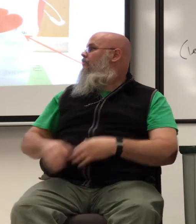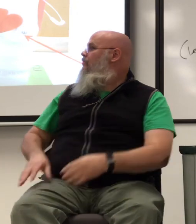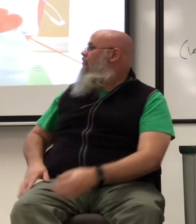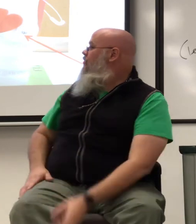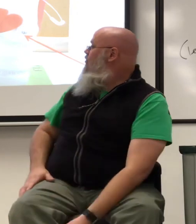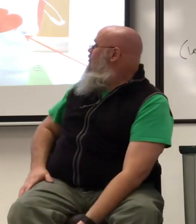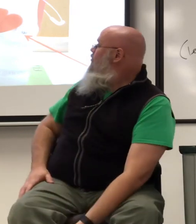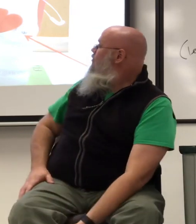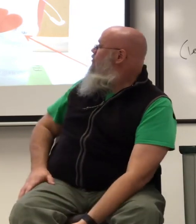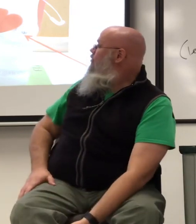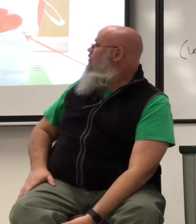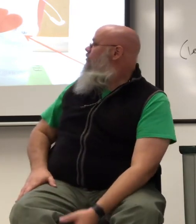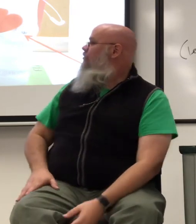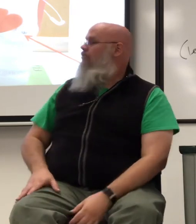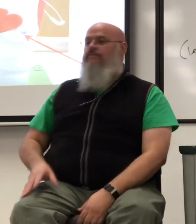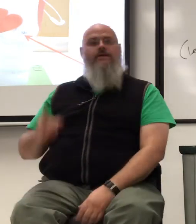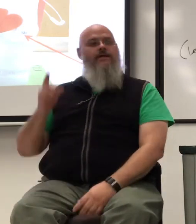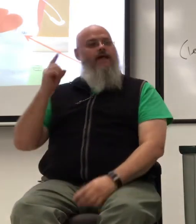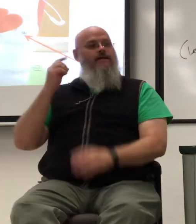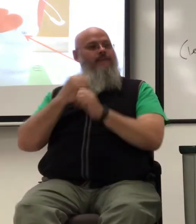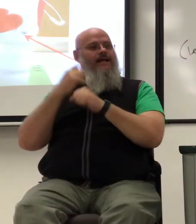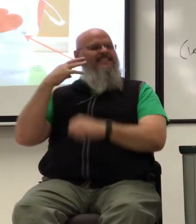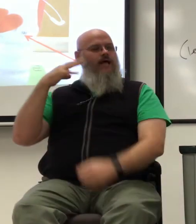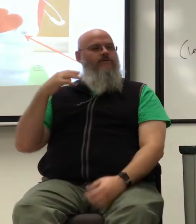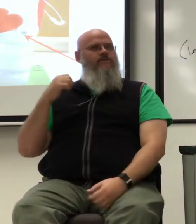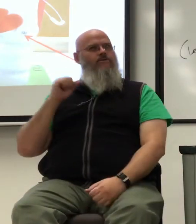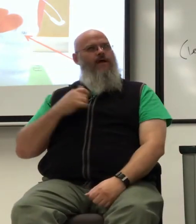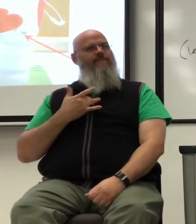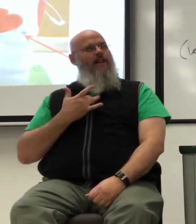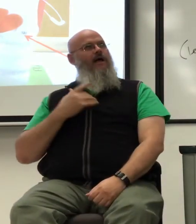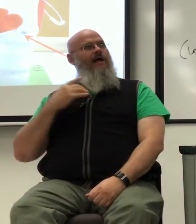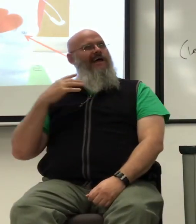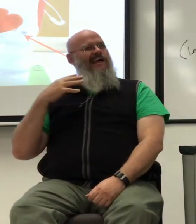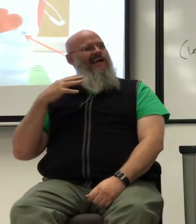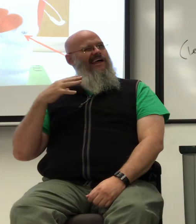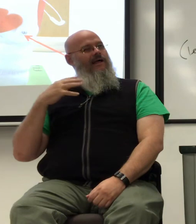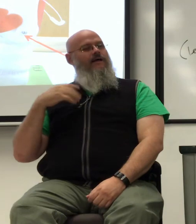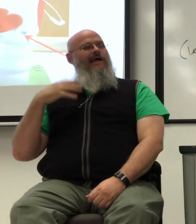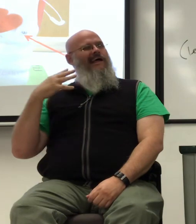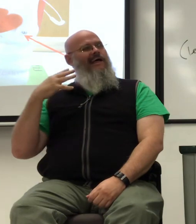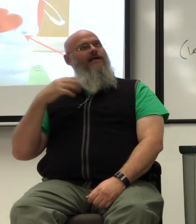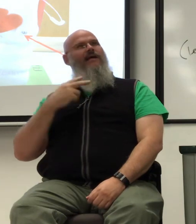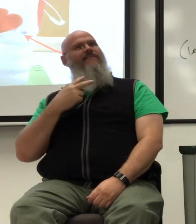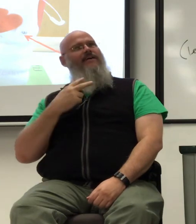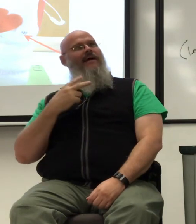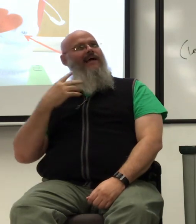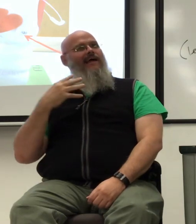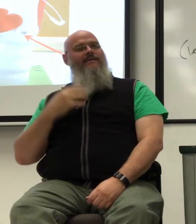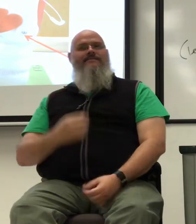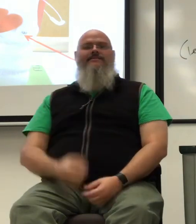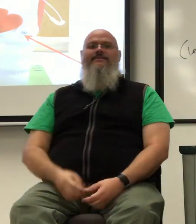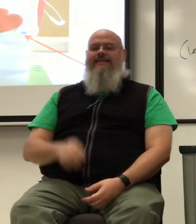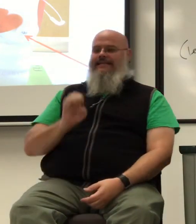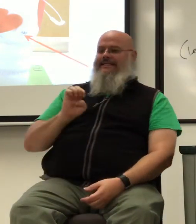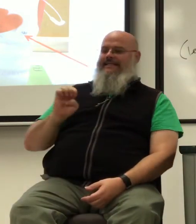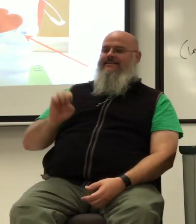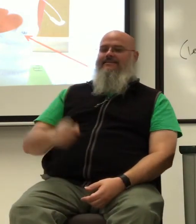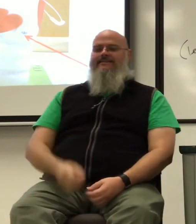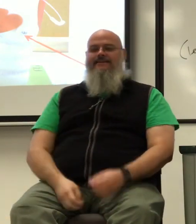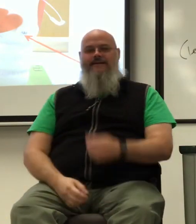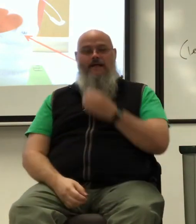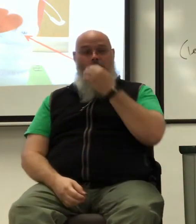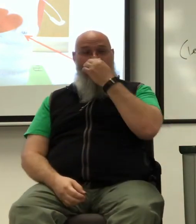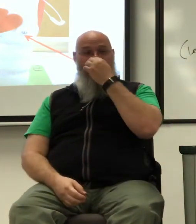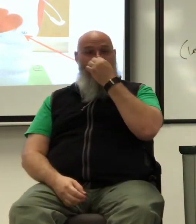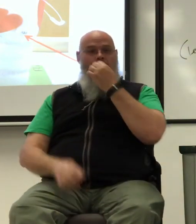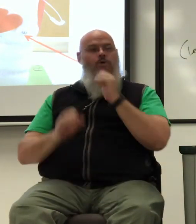So if you go like, you can feel it, right? Everyone go like this. Just kidding. But you feel